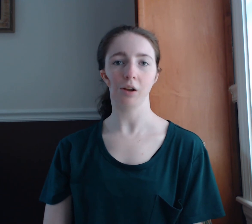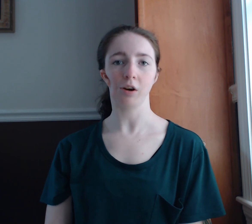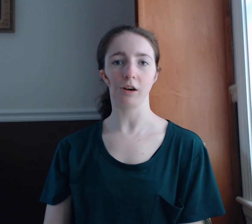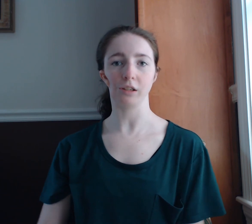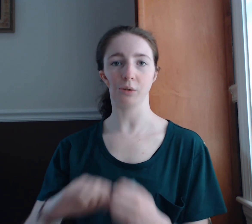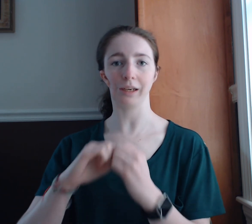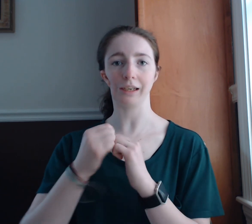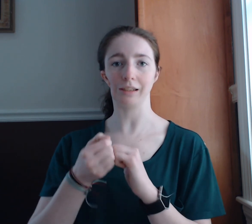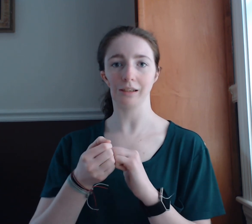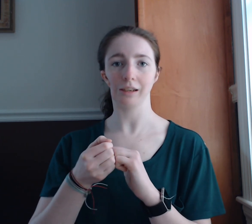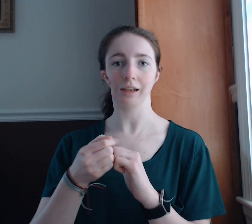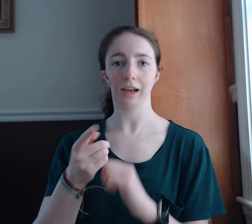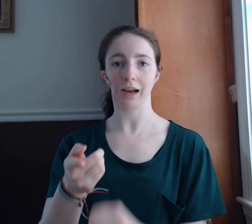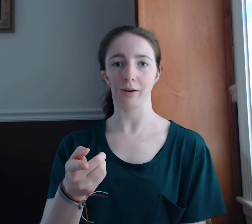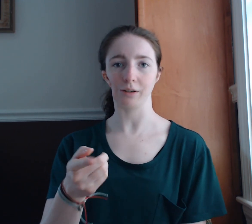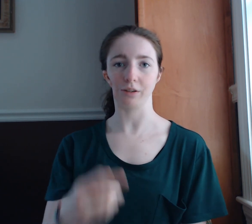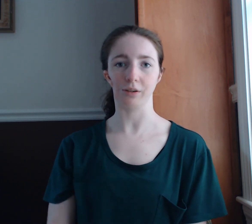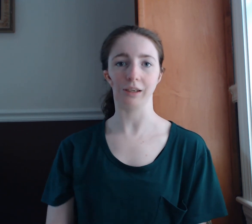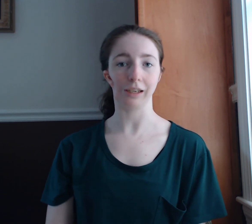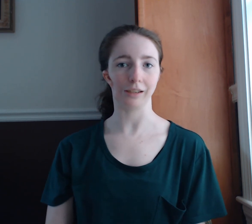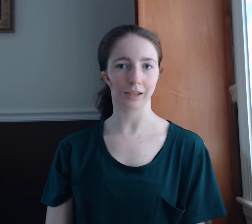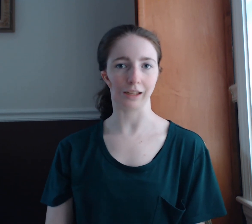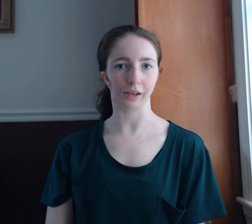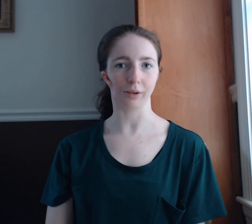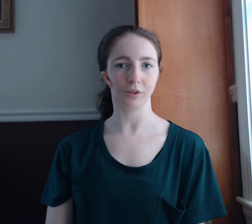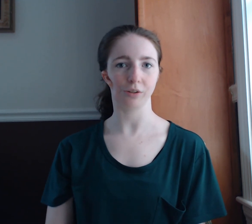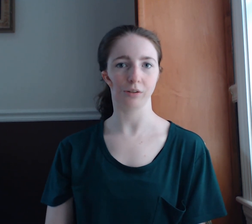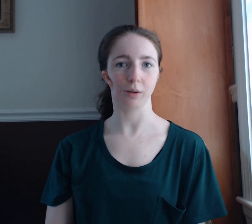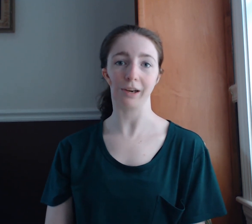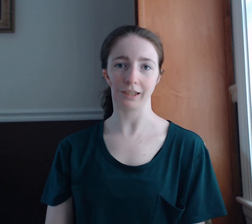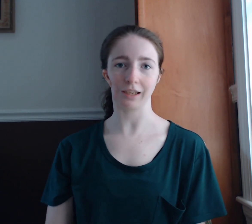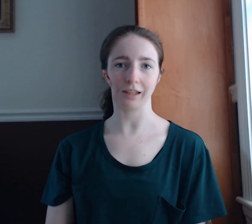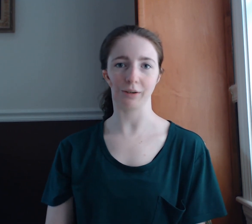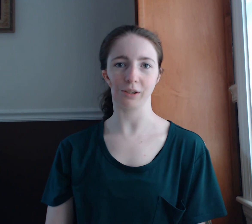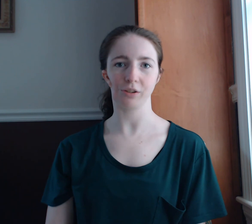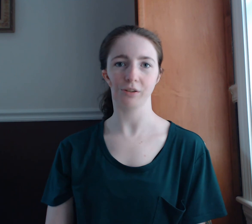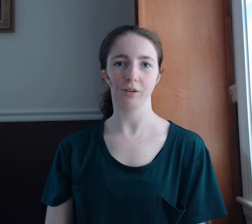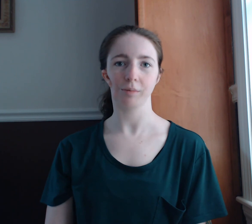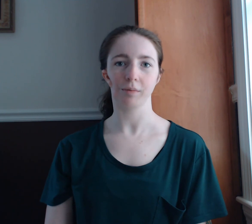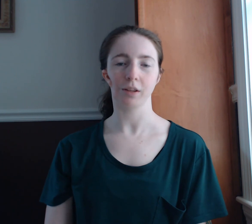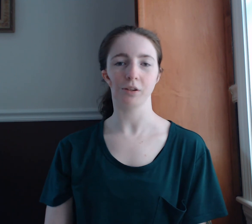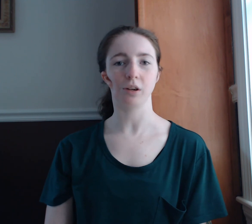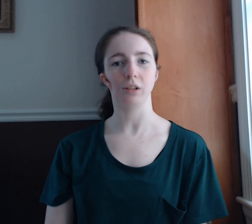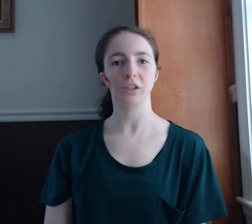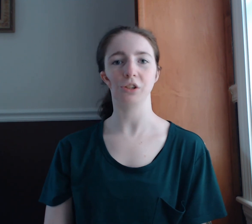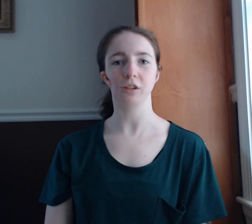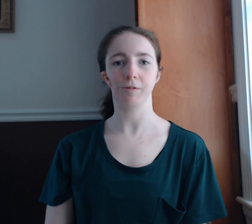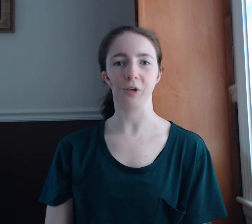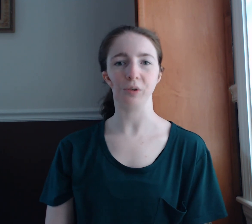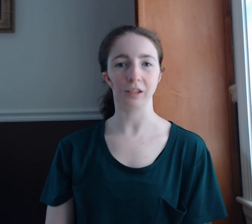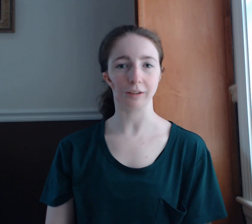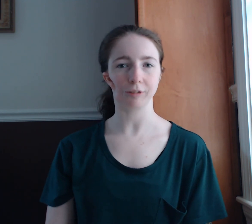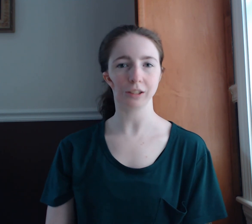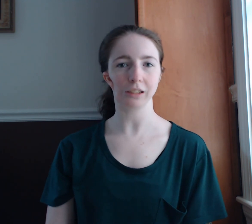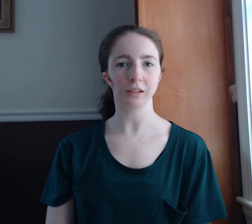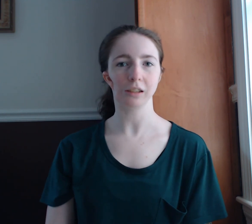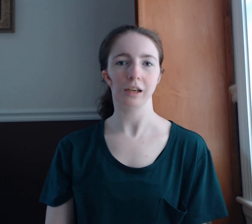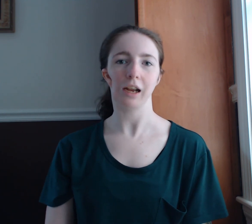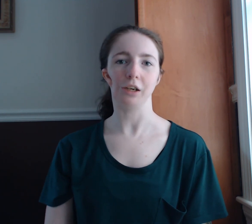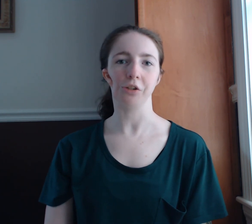as quick as how are you doing in sign language, American Sign Language. So these are just a few of the differences, and it